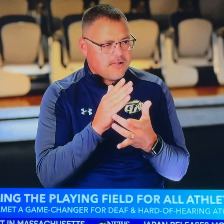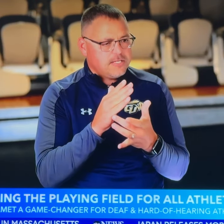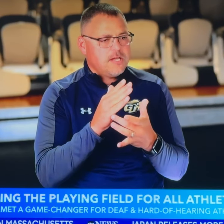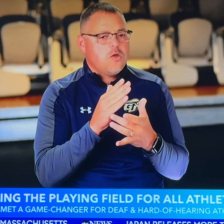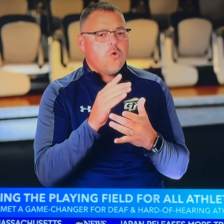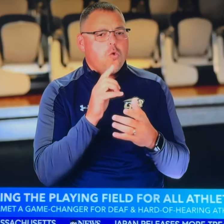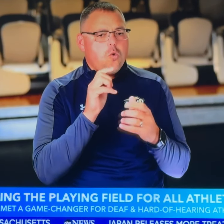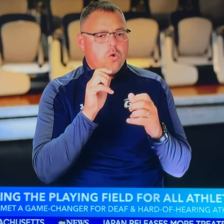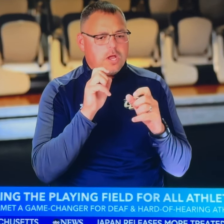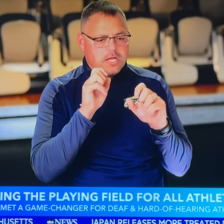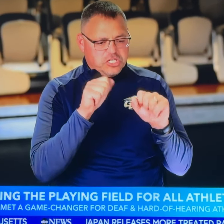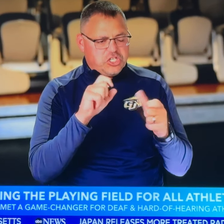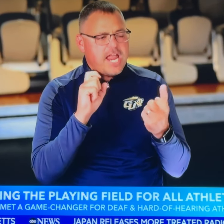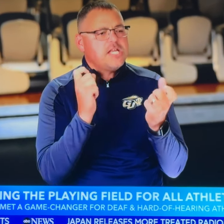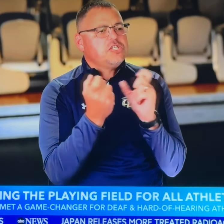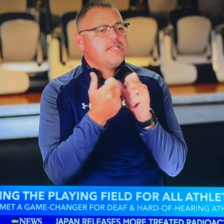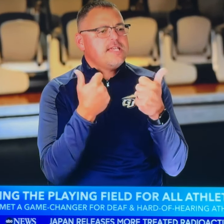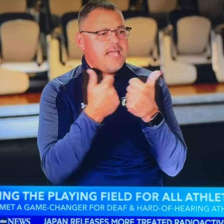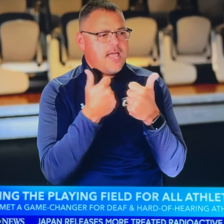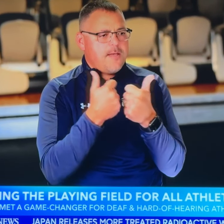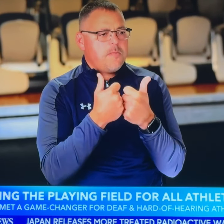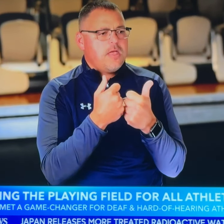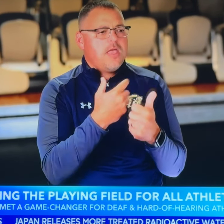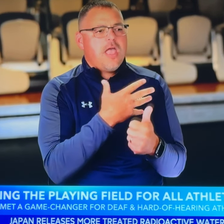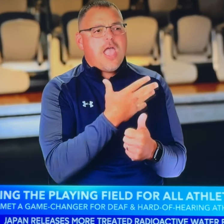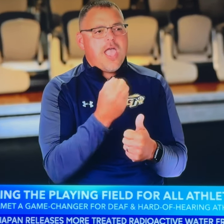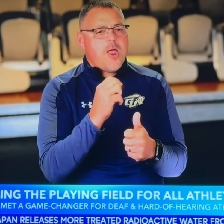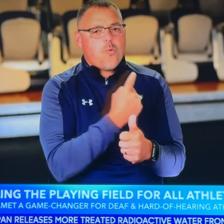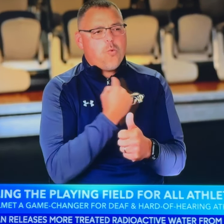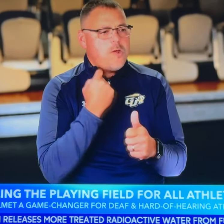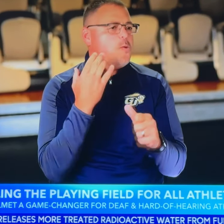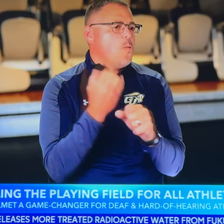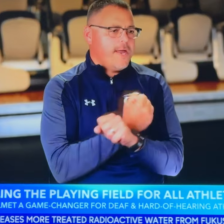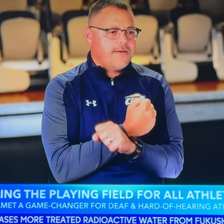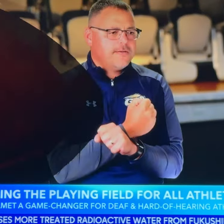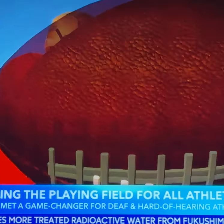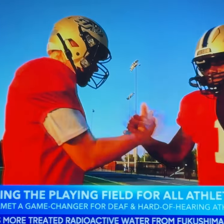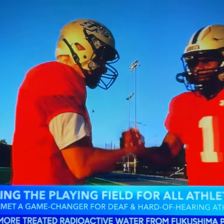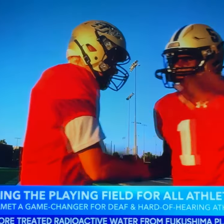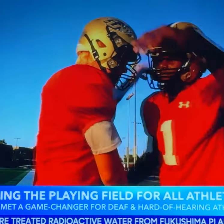technology can change the game and we will win.